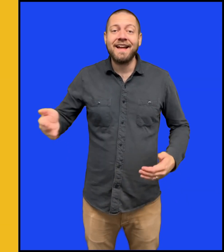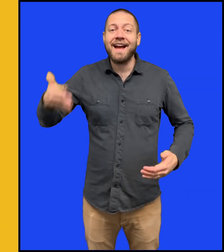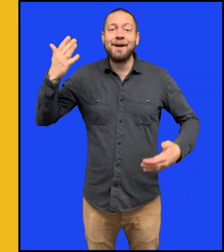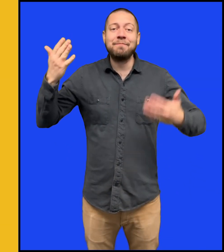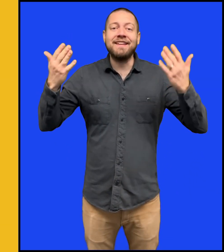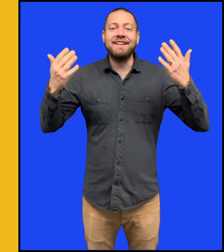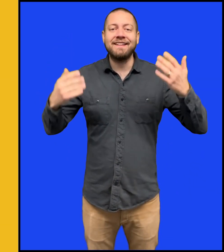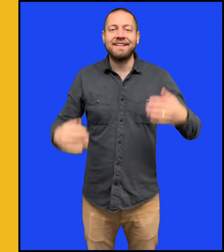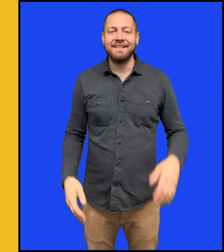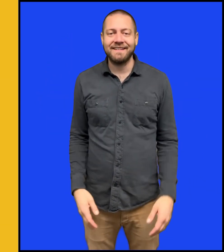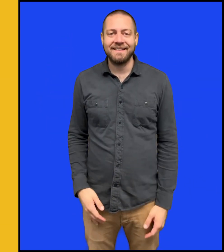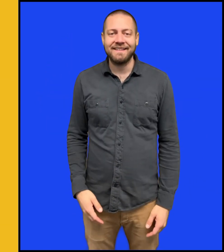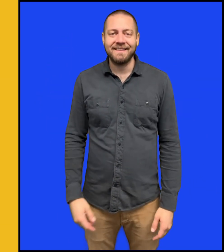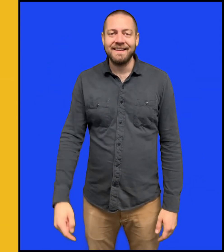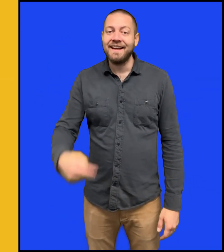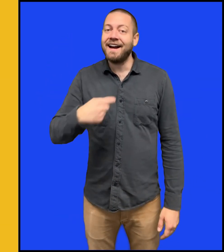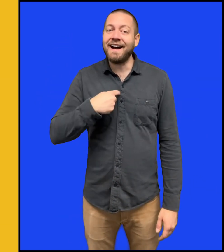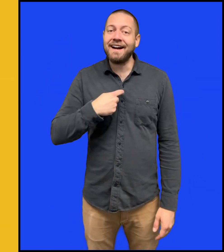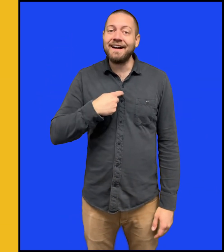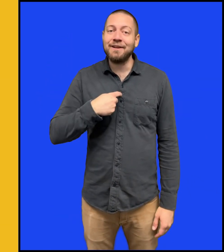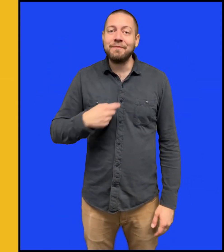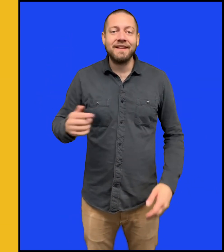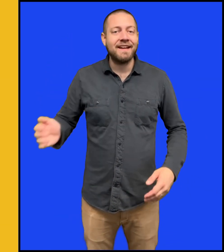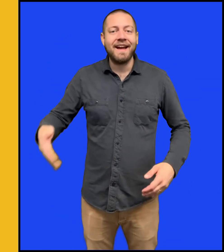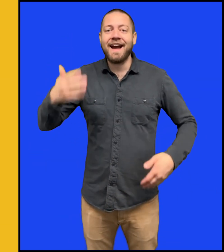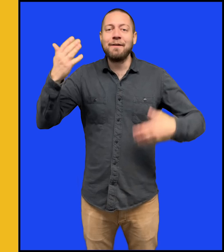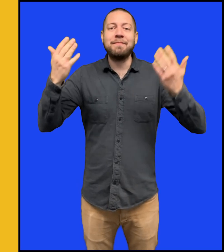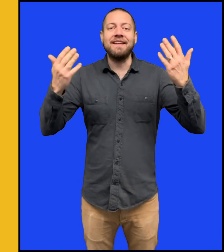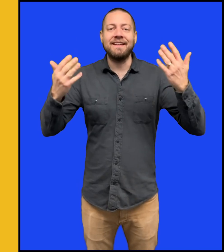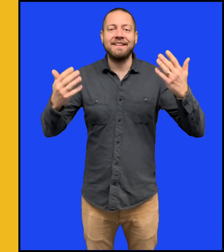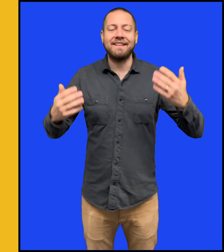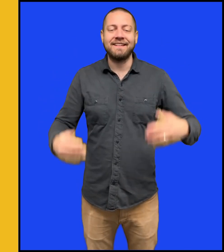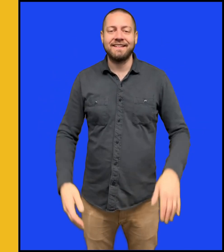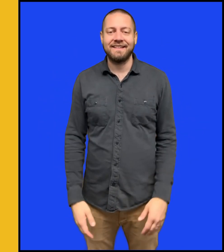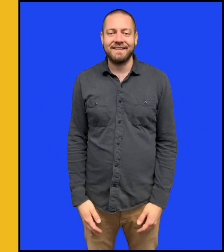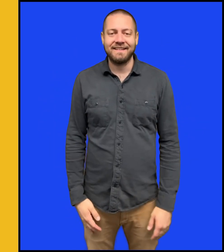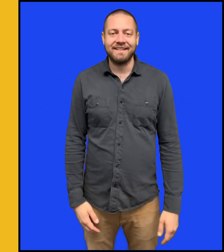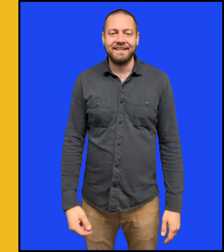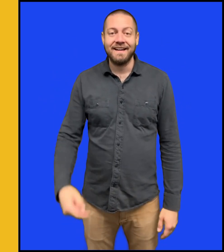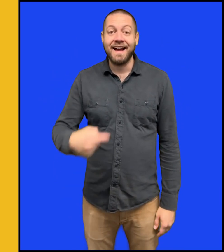I'm happy. I'm happy.